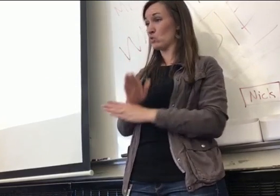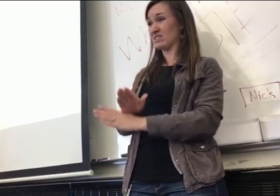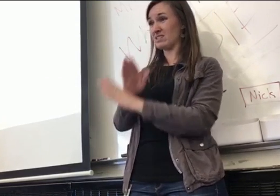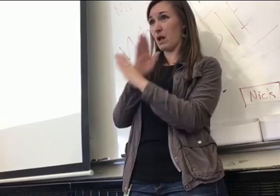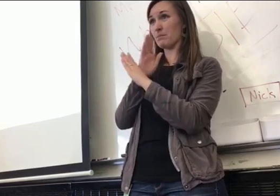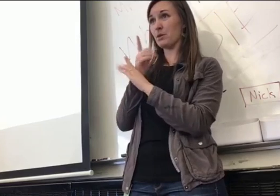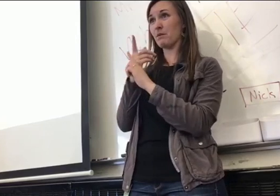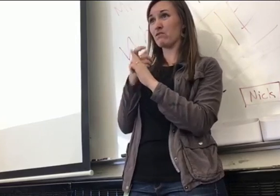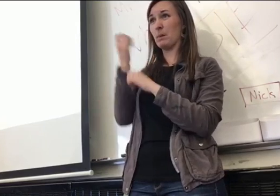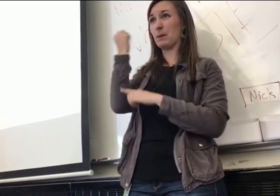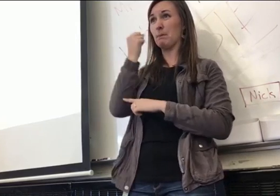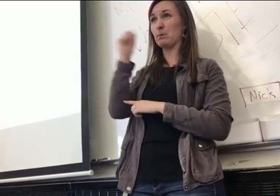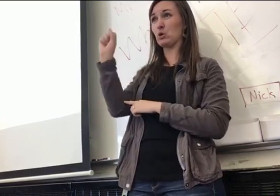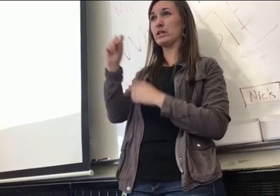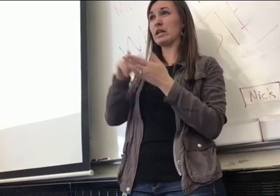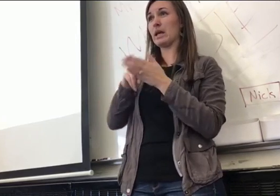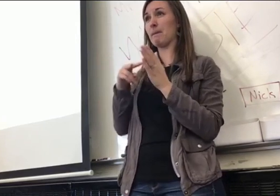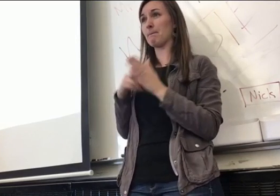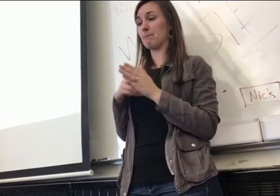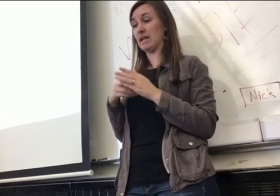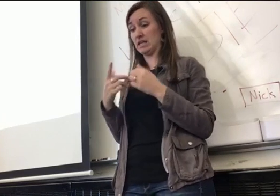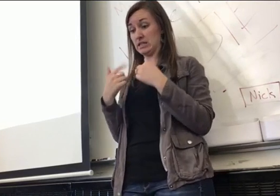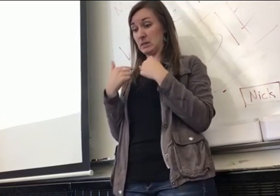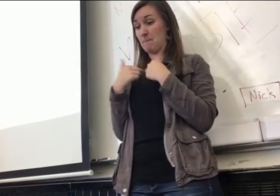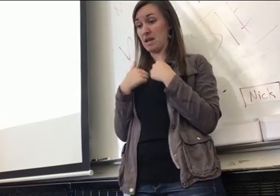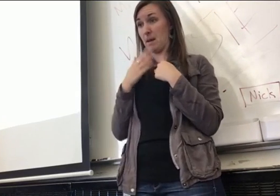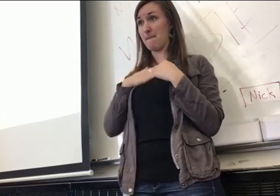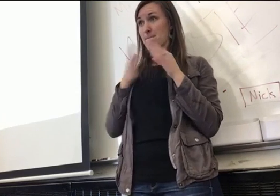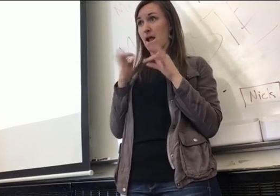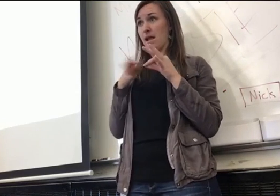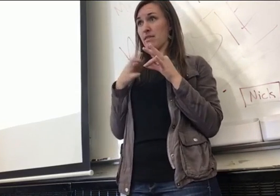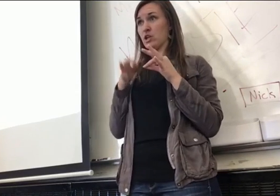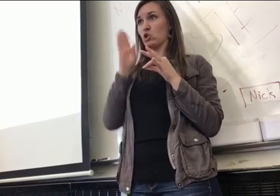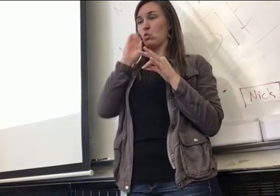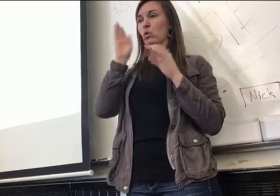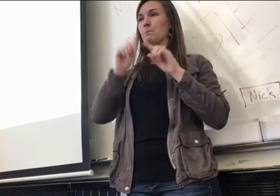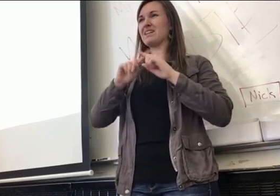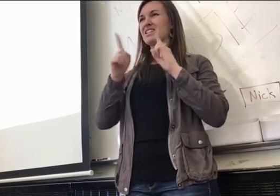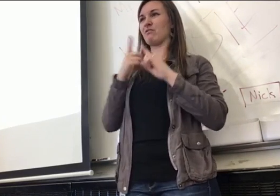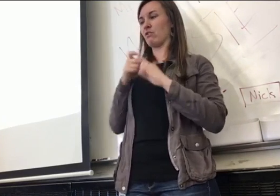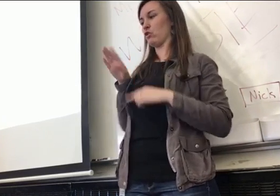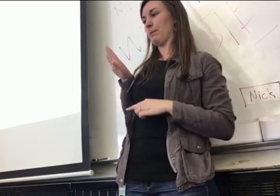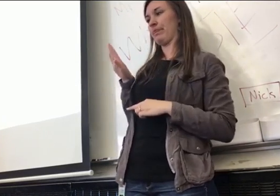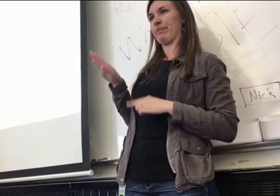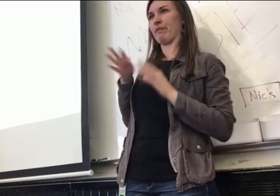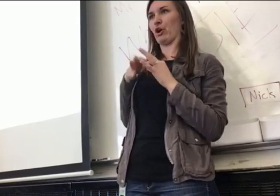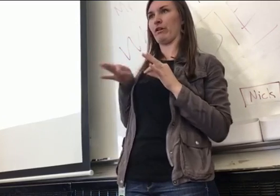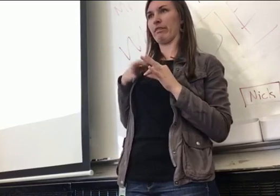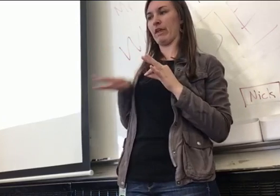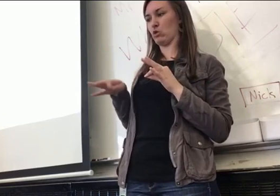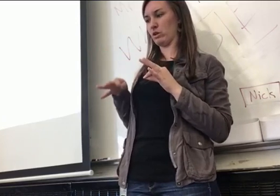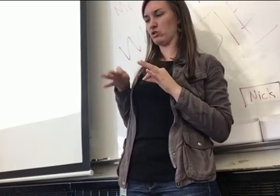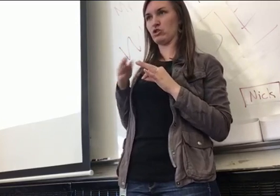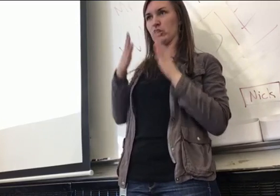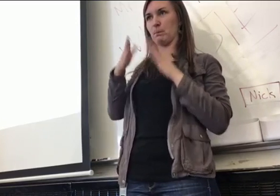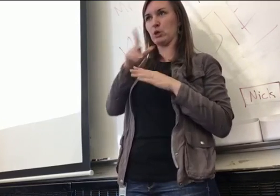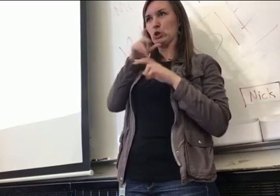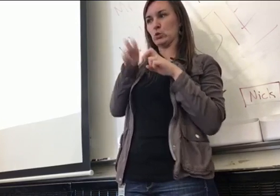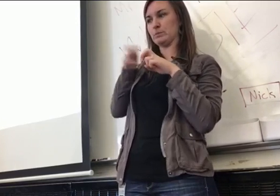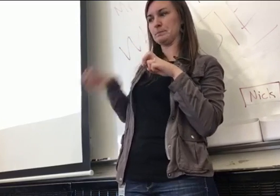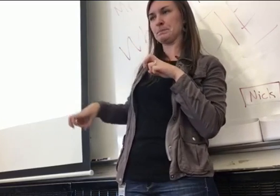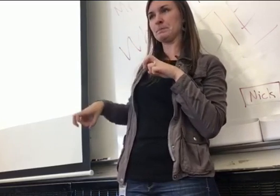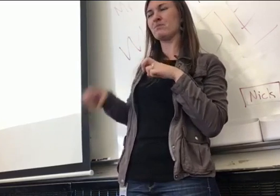mixed up with other people who don't speak their language. You typically couldn't speak to anybody in your ship whatsoever. So imagine trying to